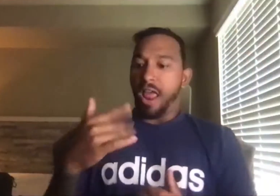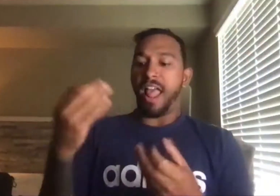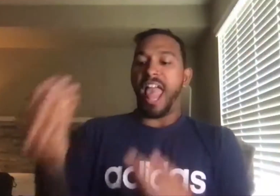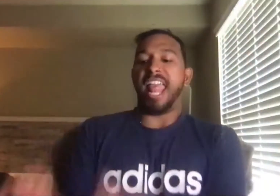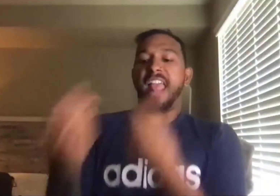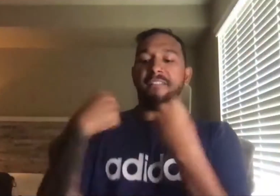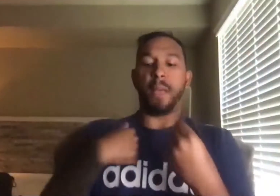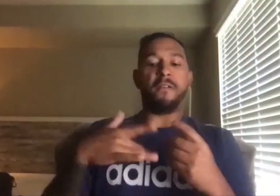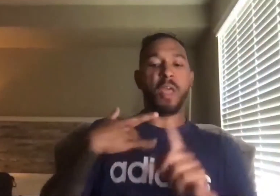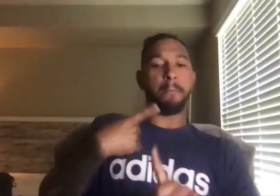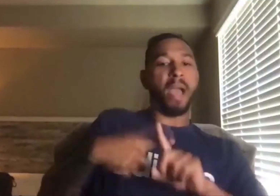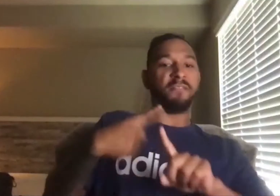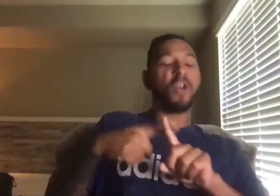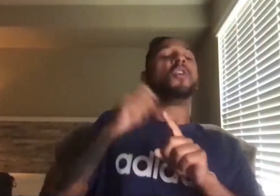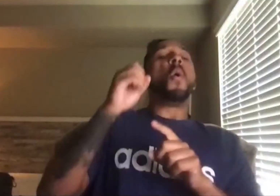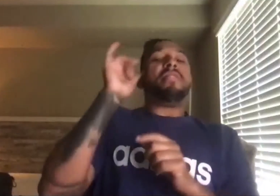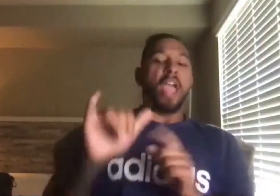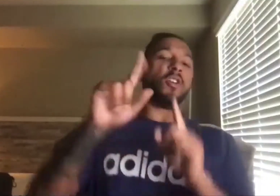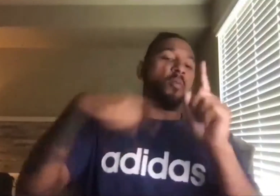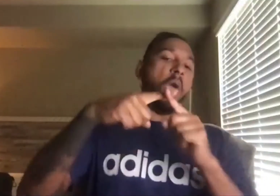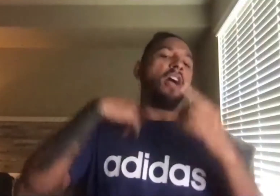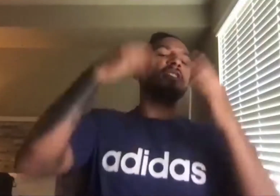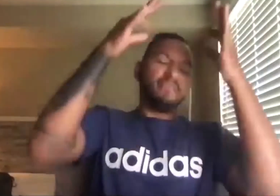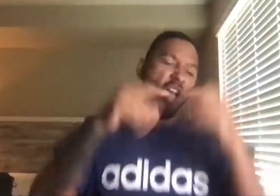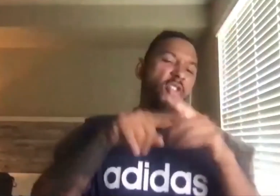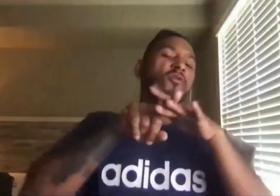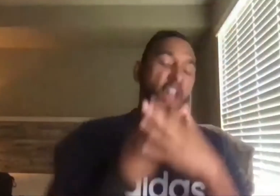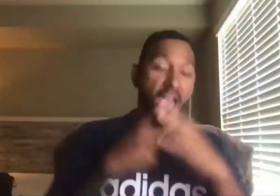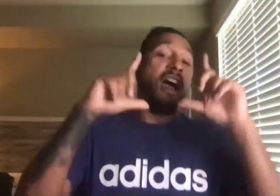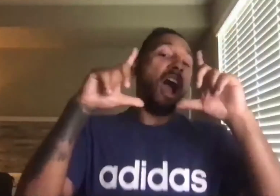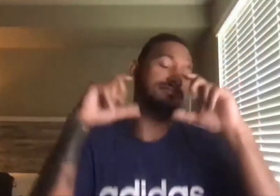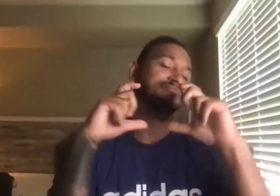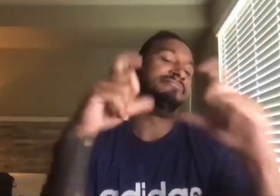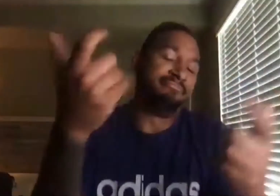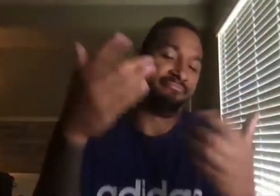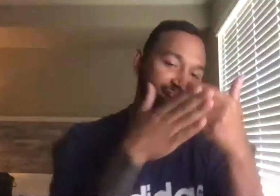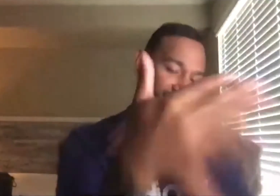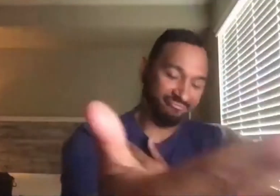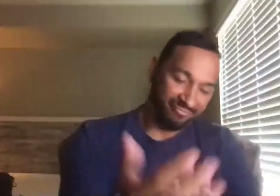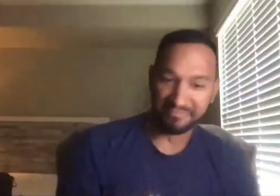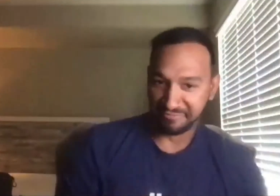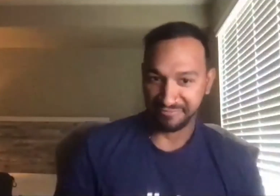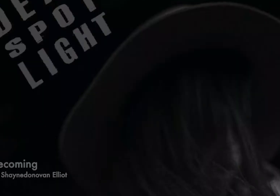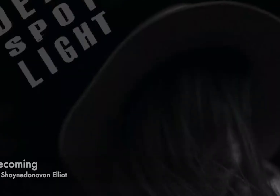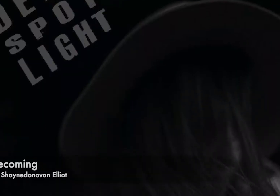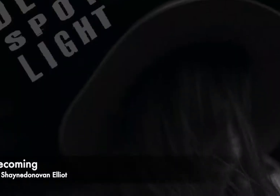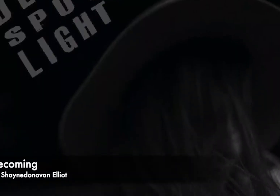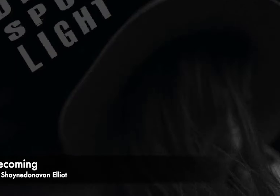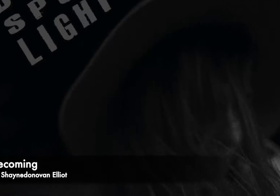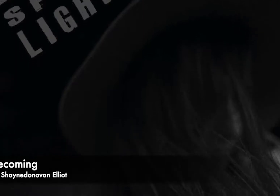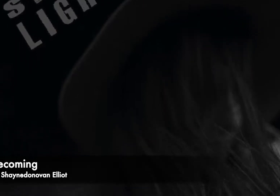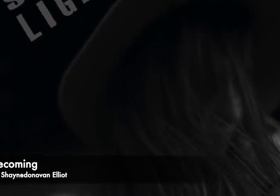about my work. This instilled in me a sense of pride and was the determining factor in my pursuing photography.